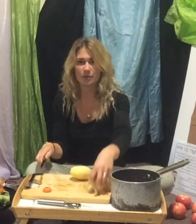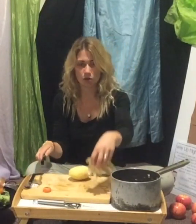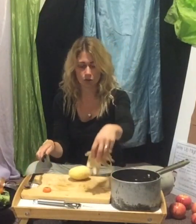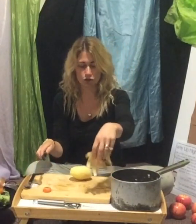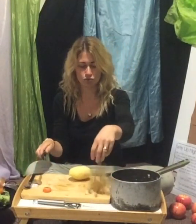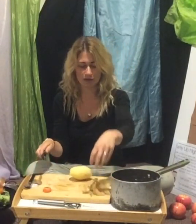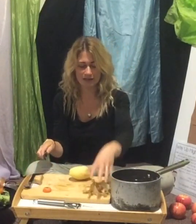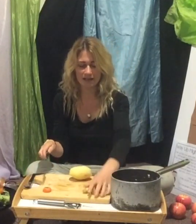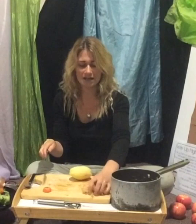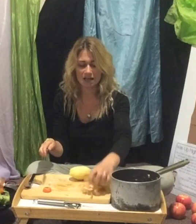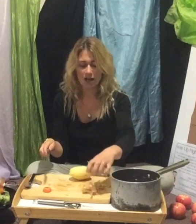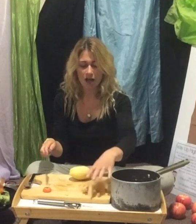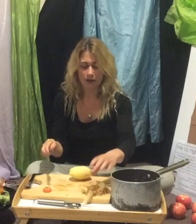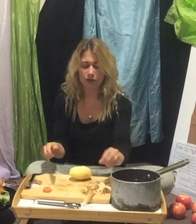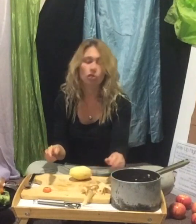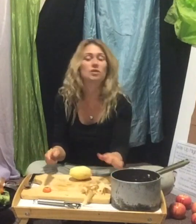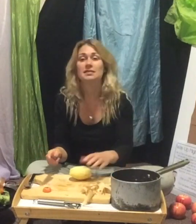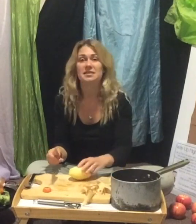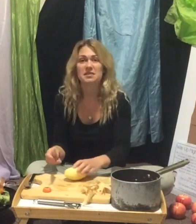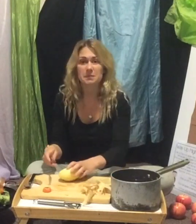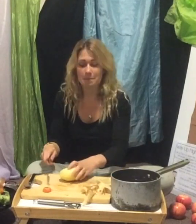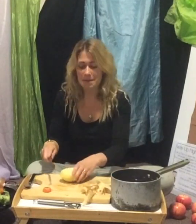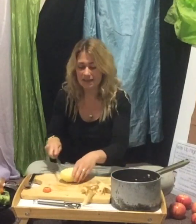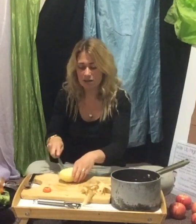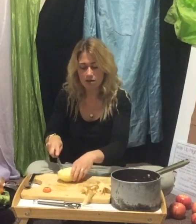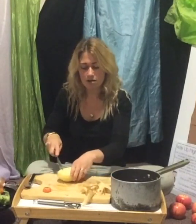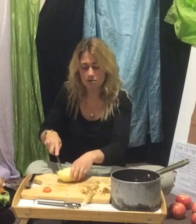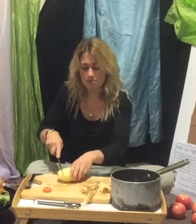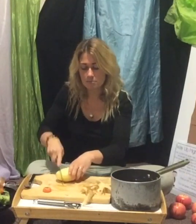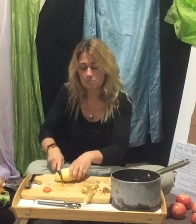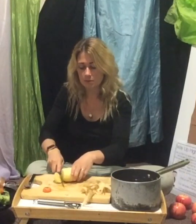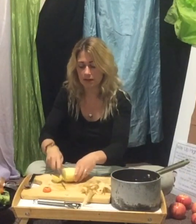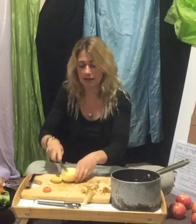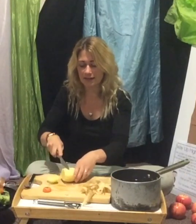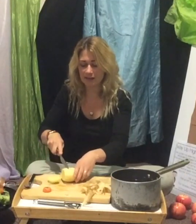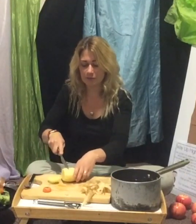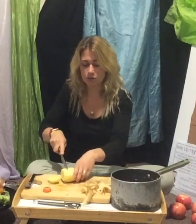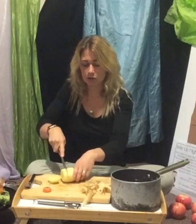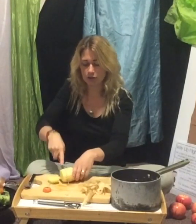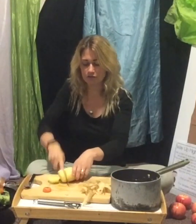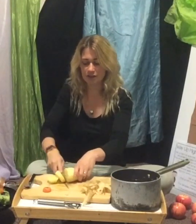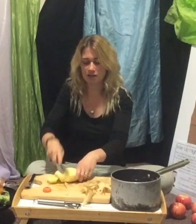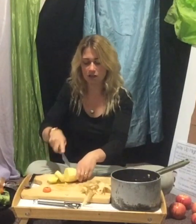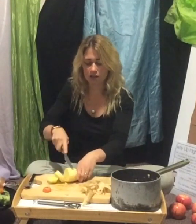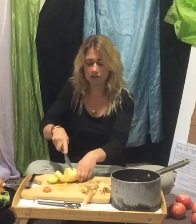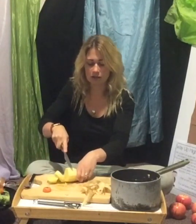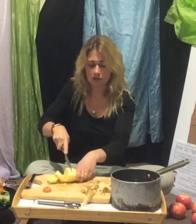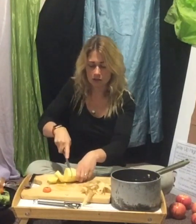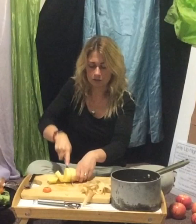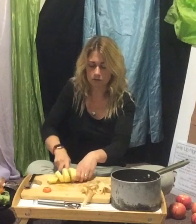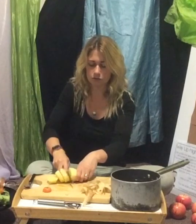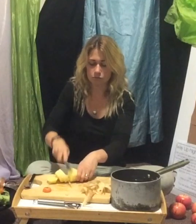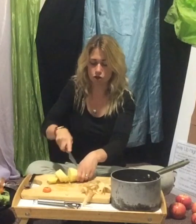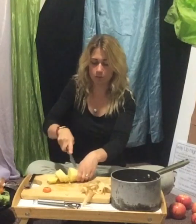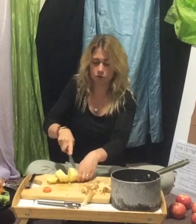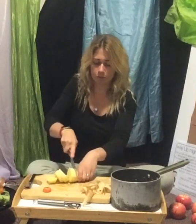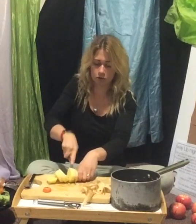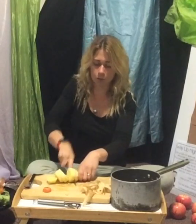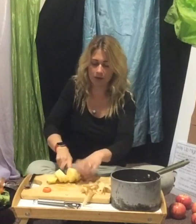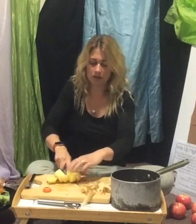all the shredding and you could smell it all. Okay, get it in between all your fingers. And do some chopping,